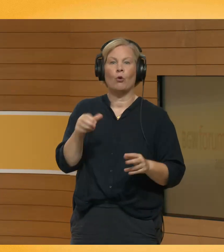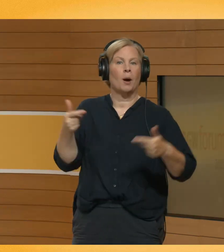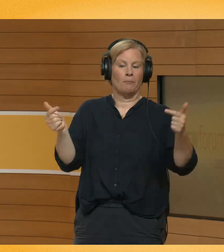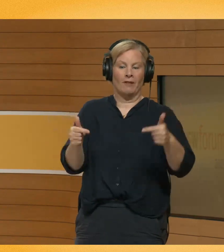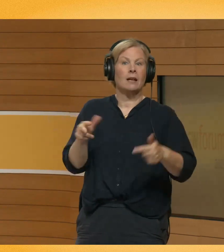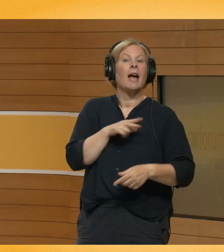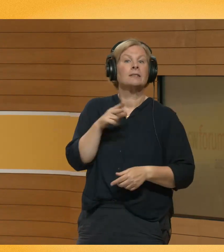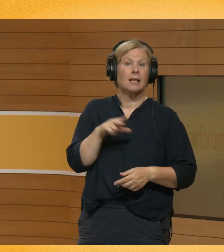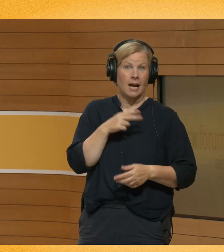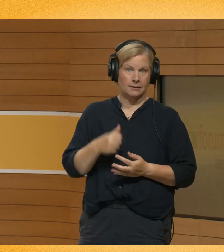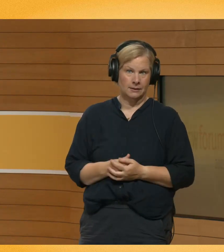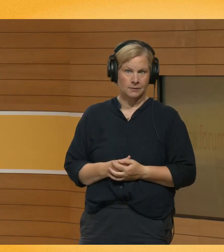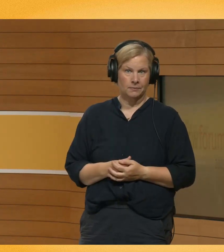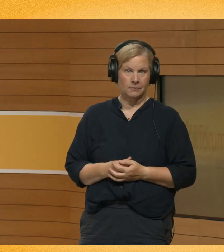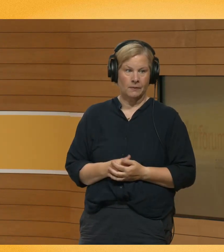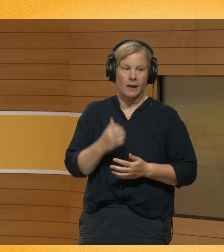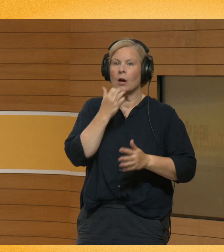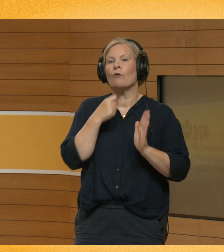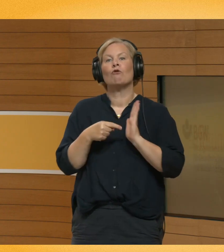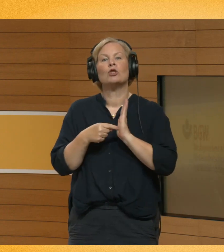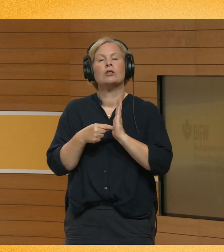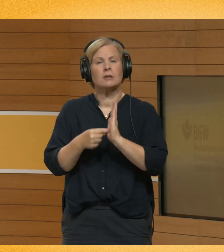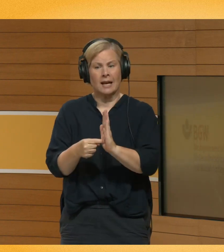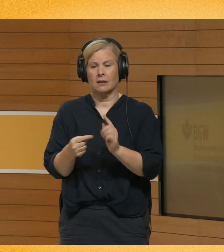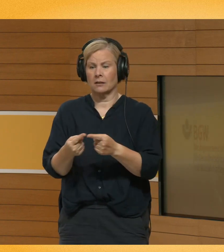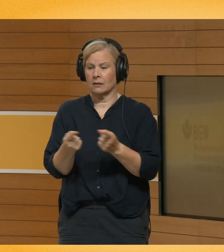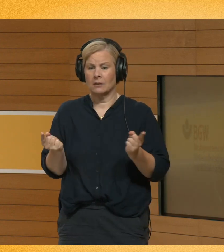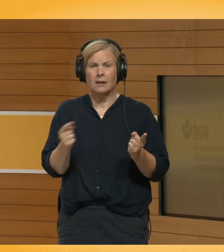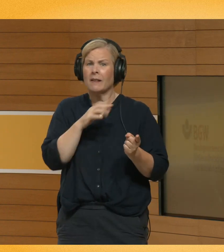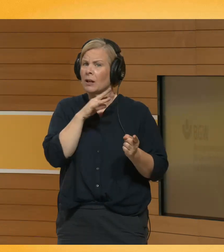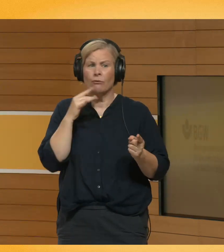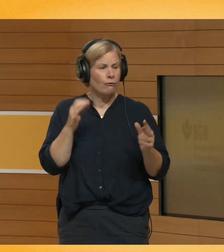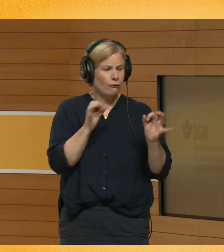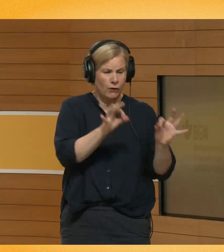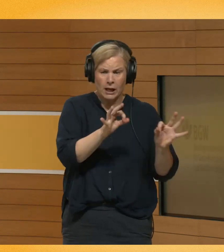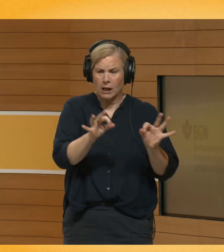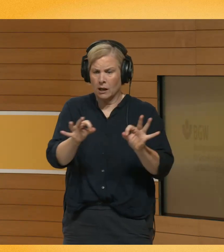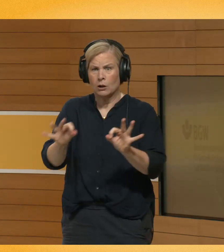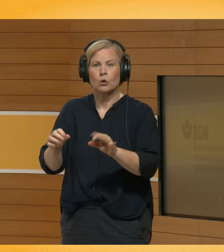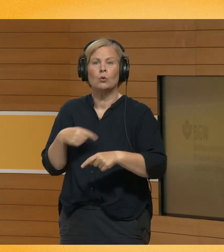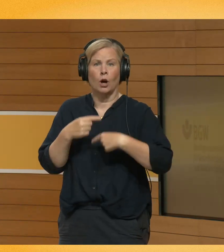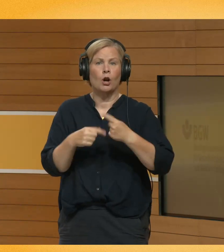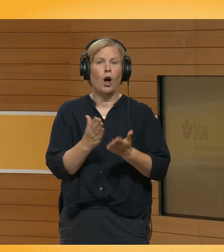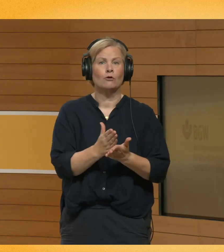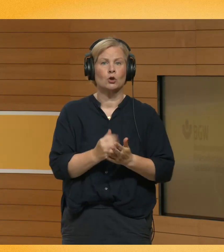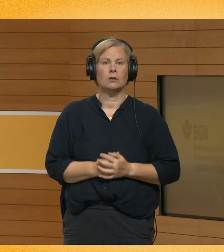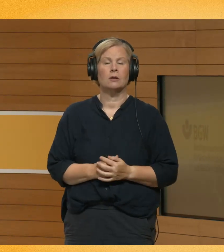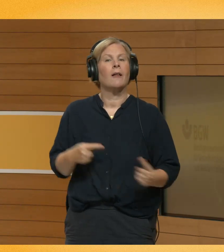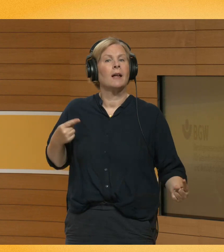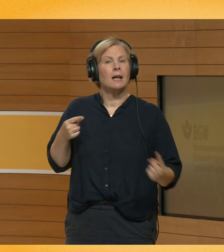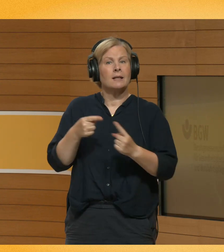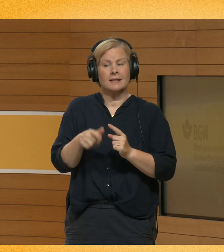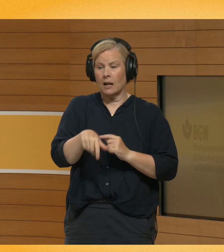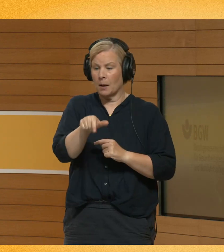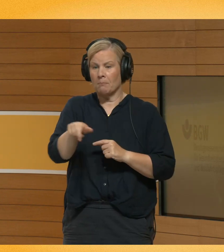to feel good about themselves. I suppose the other thing that came out of our staff survey, which was kind of surprising, I